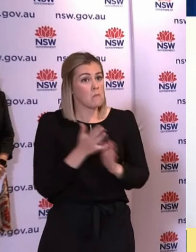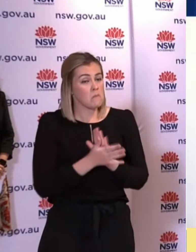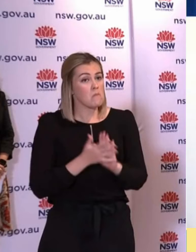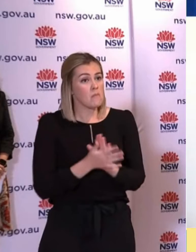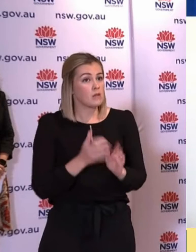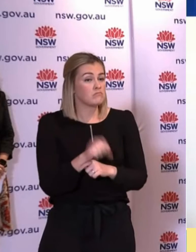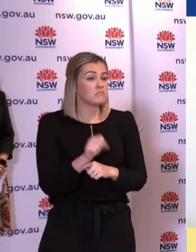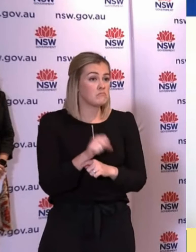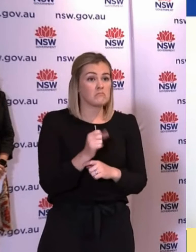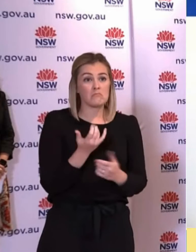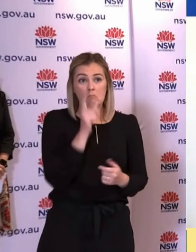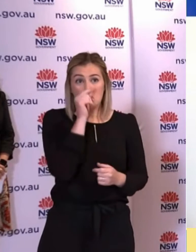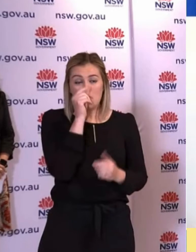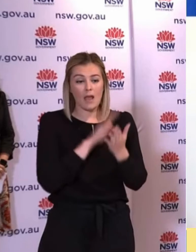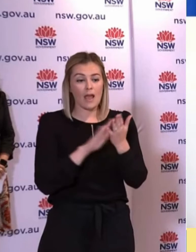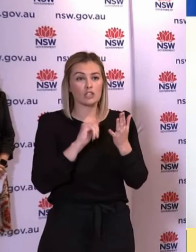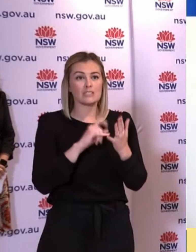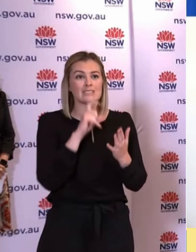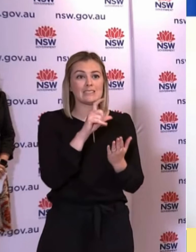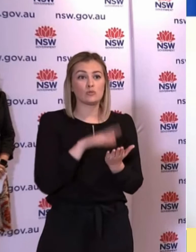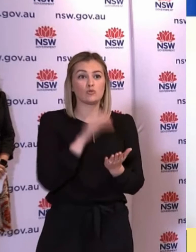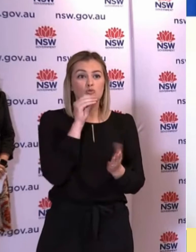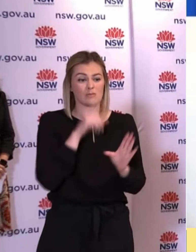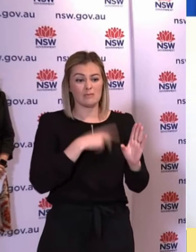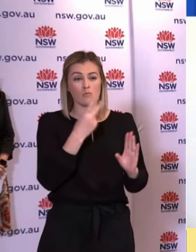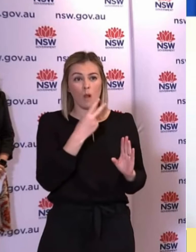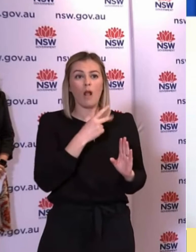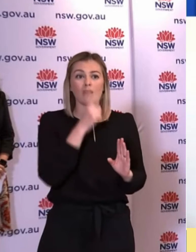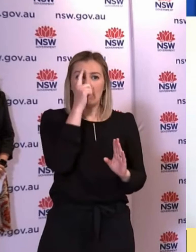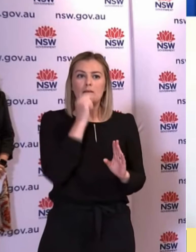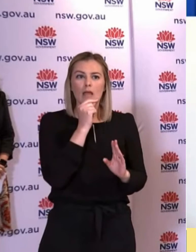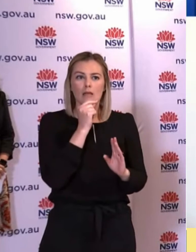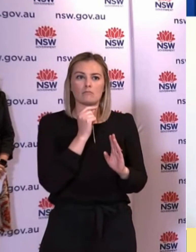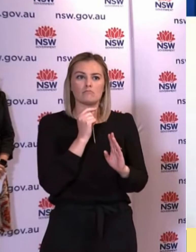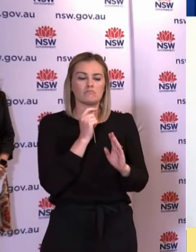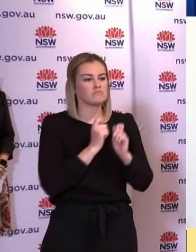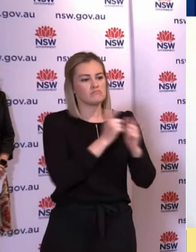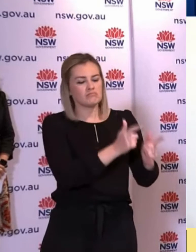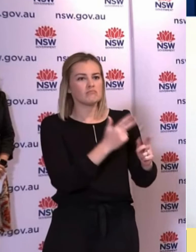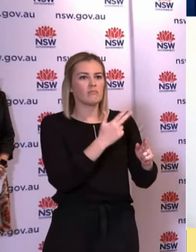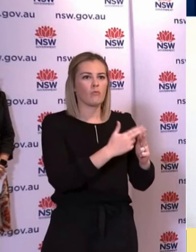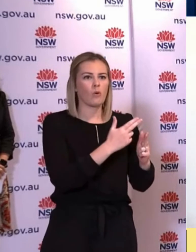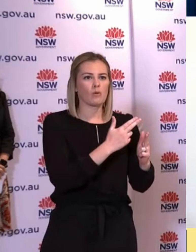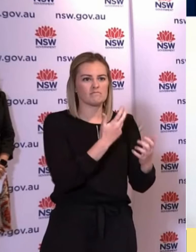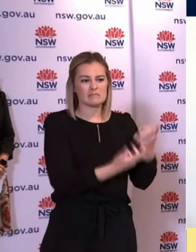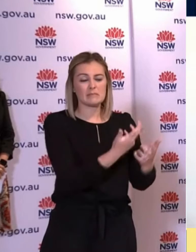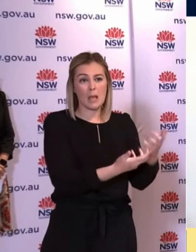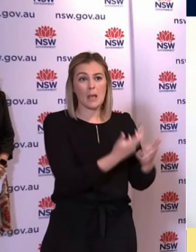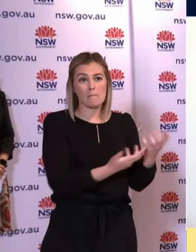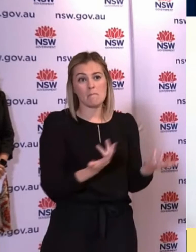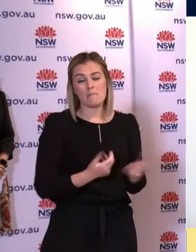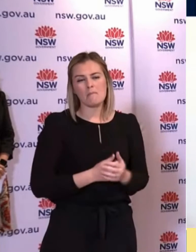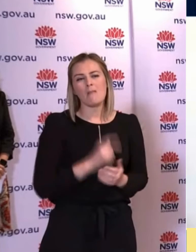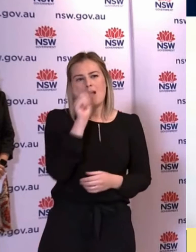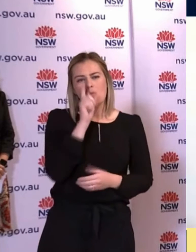to have the HSC students right across the state doing their public exams, but that's being worked through, as I said, between